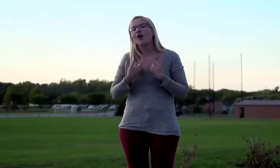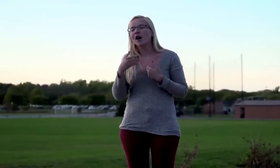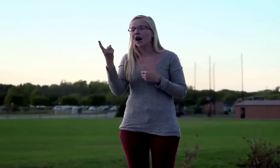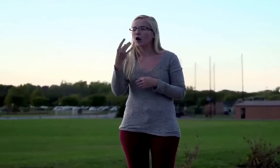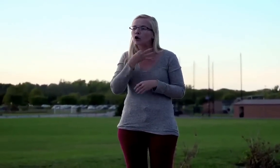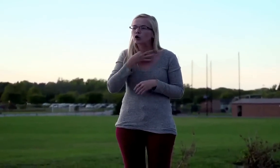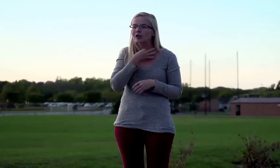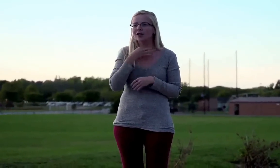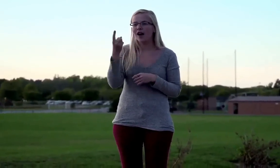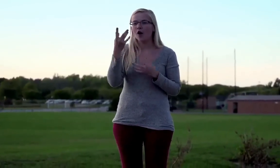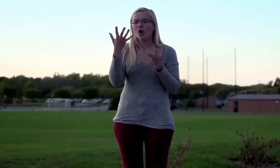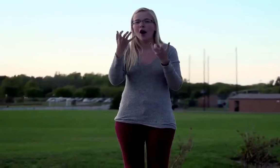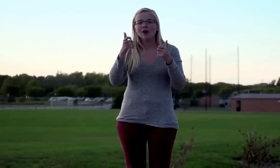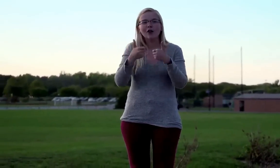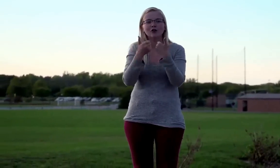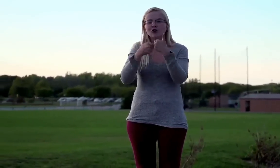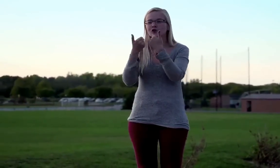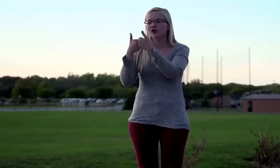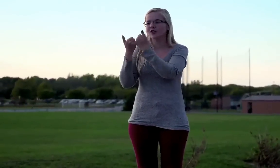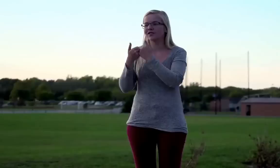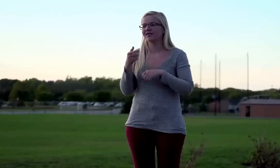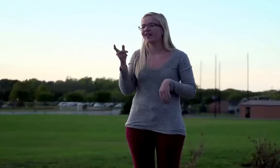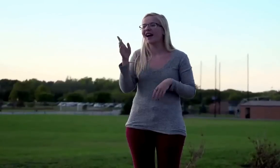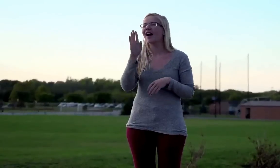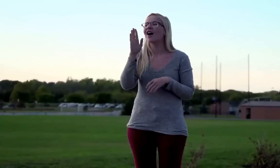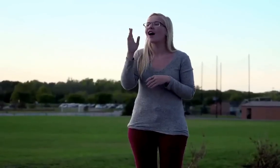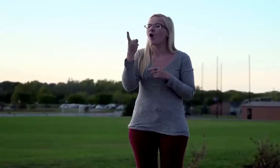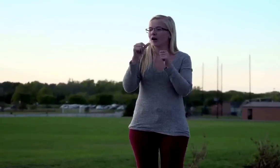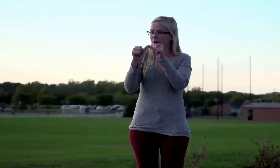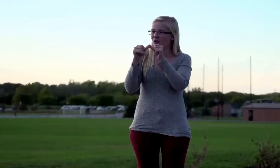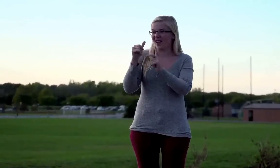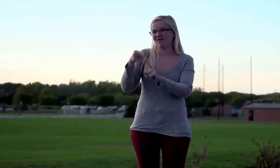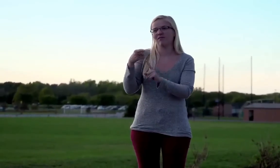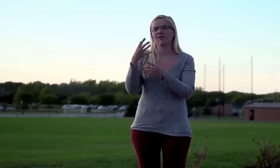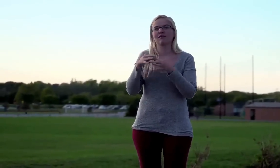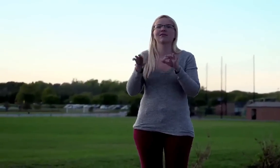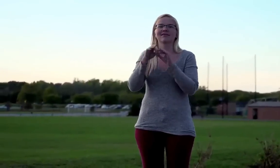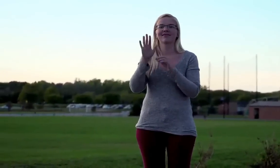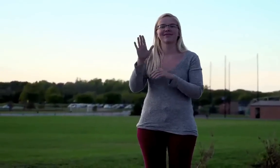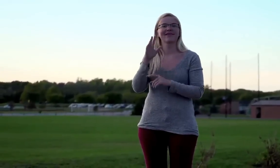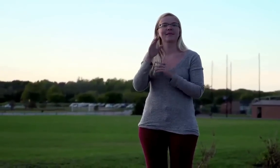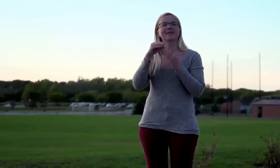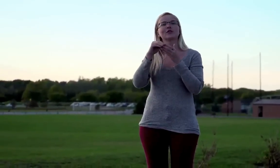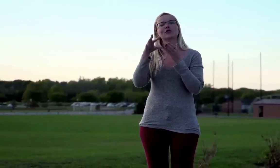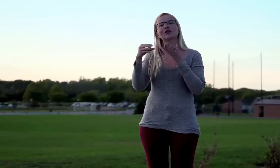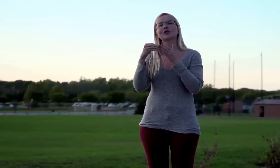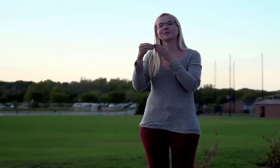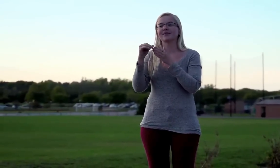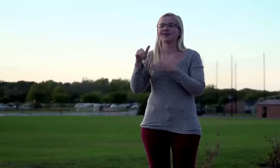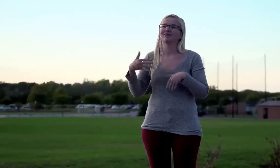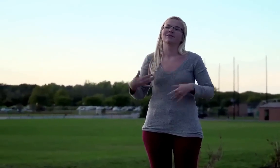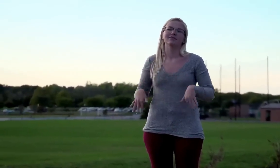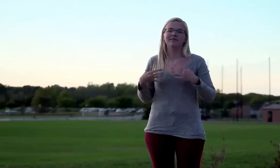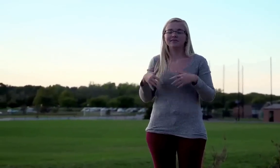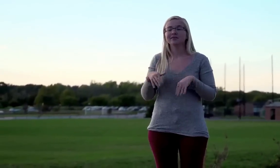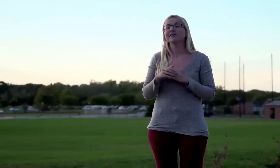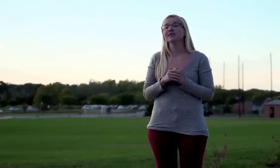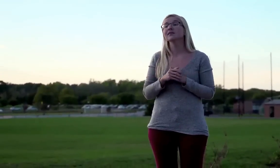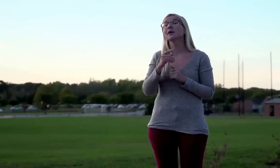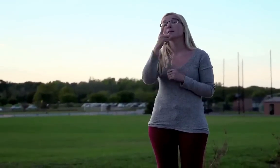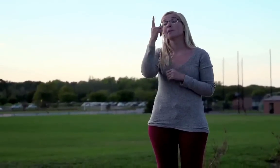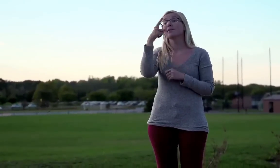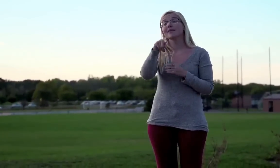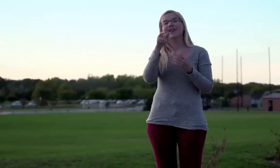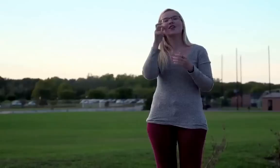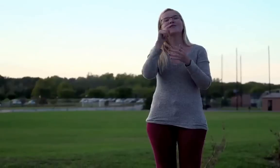And you know, he was always curious. He was never tired of the challenges that were out there in life, and it was important for him to be a leader in that sense,